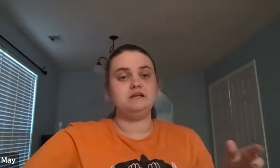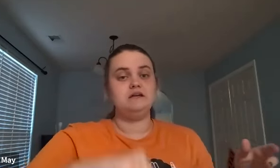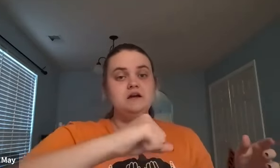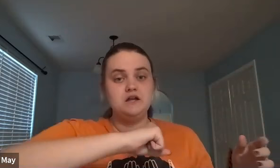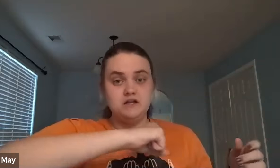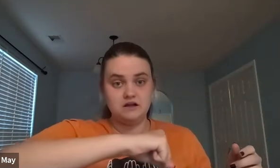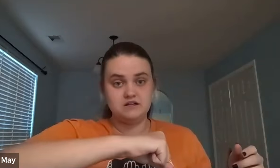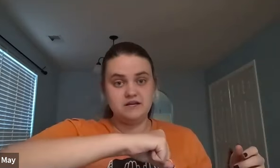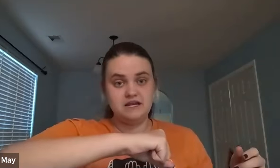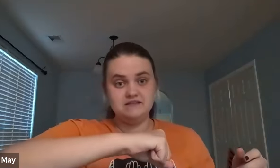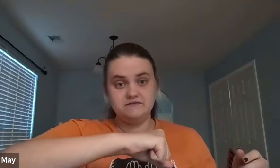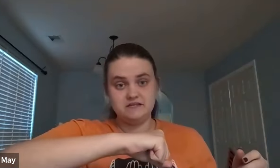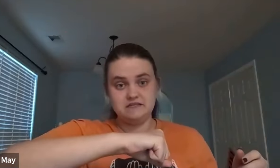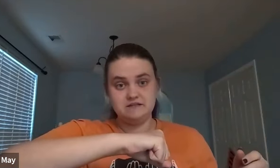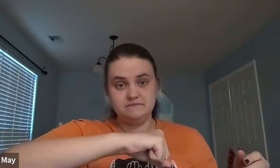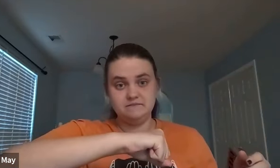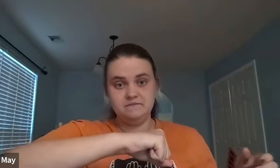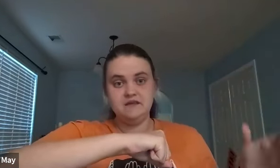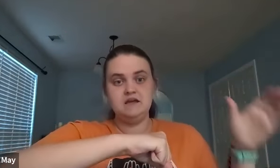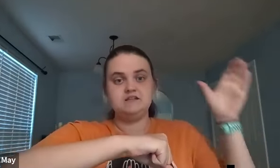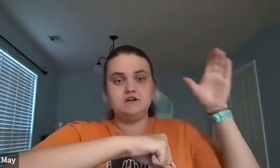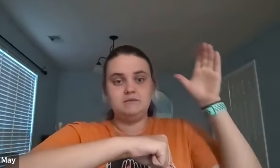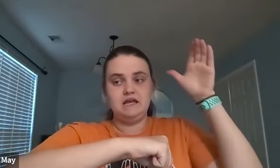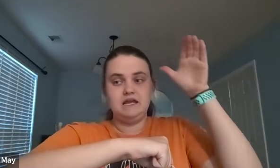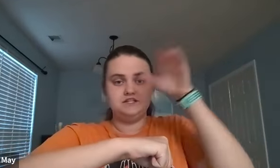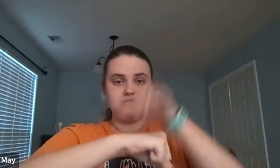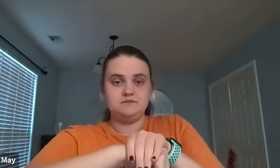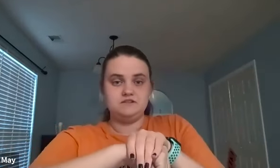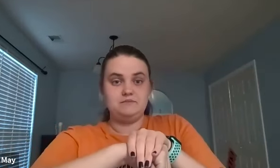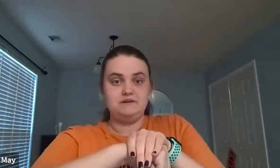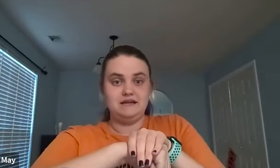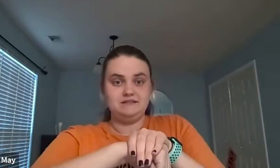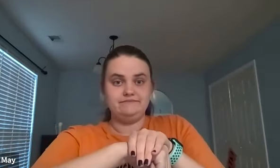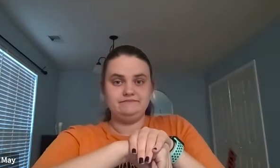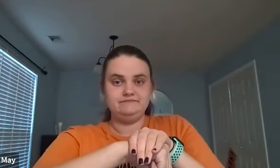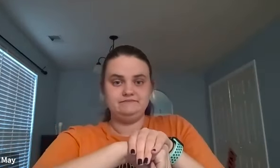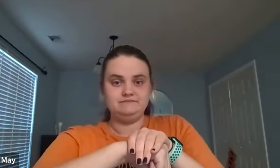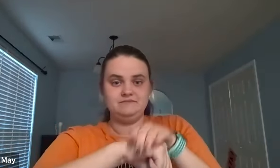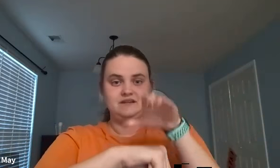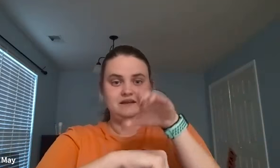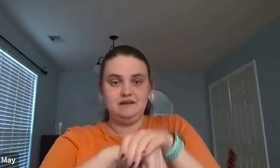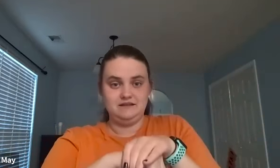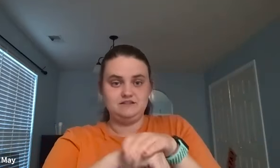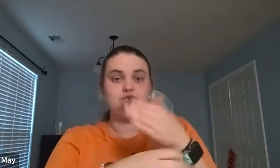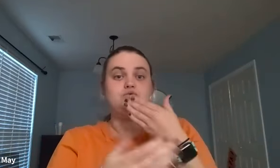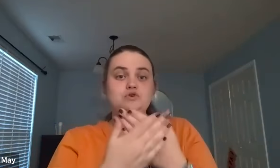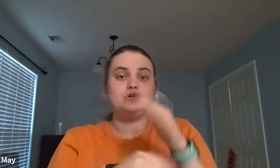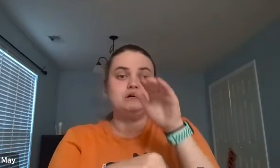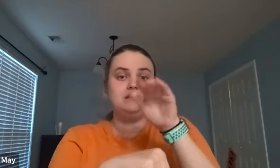be non-dominant hands of fist. Dominant hand just comes on top, night. Night. So good